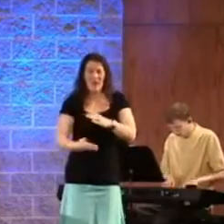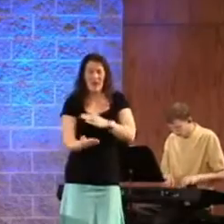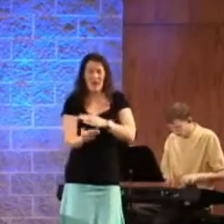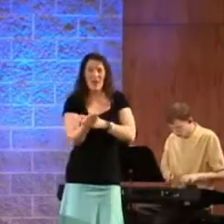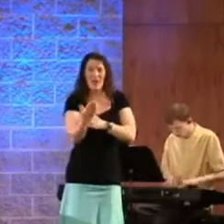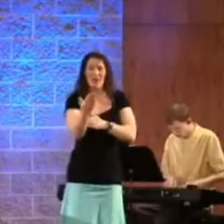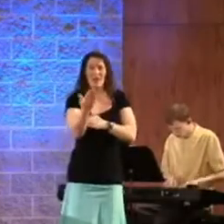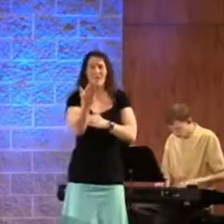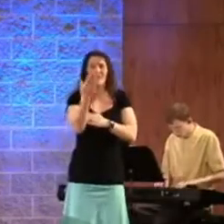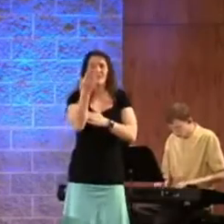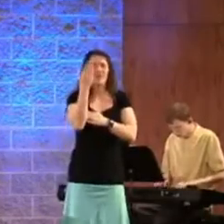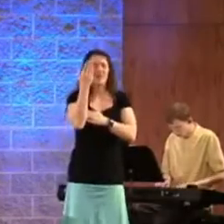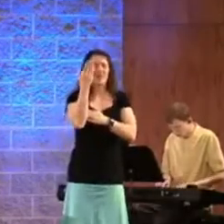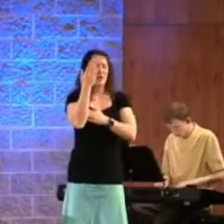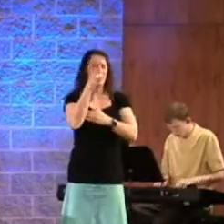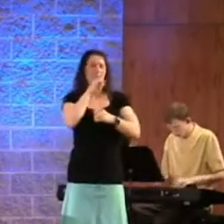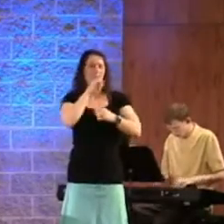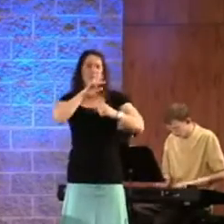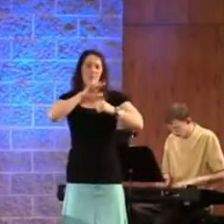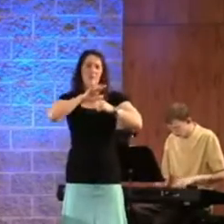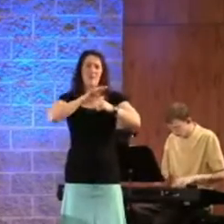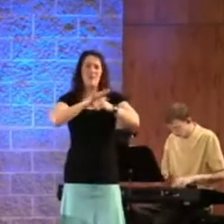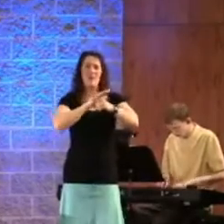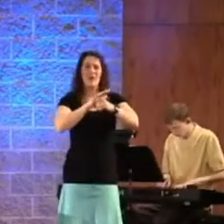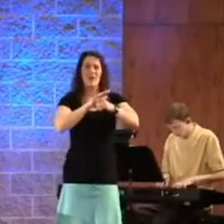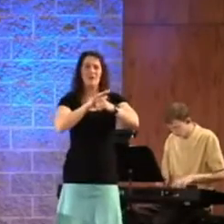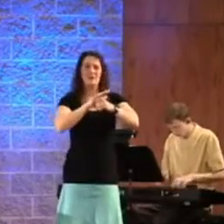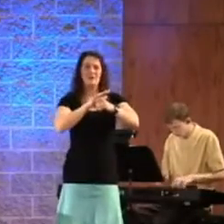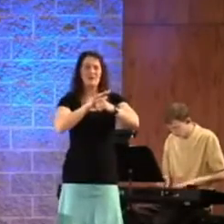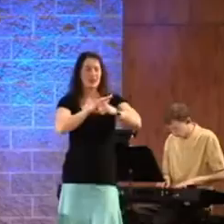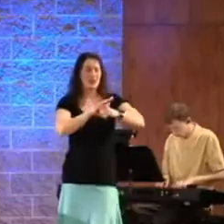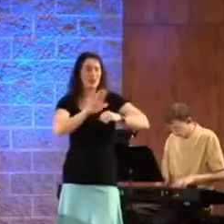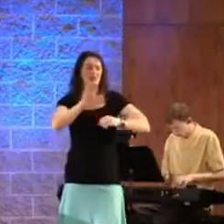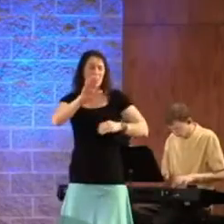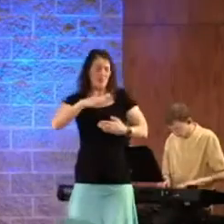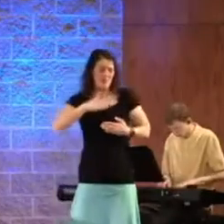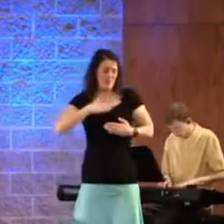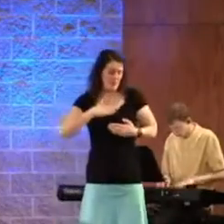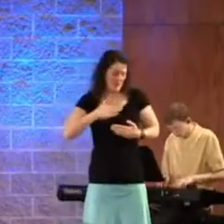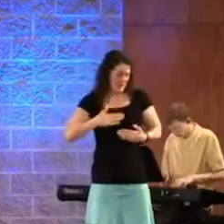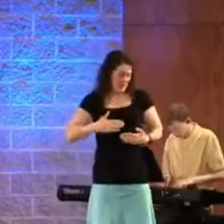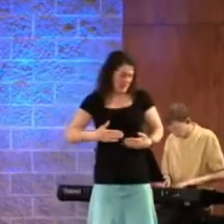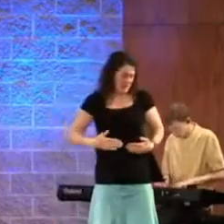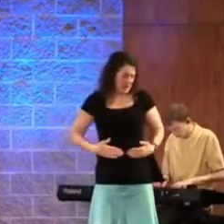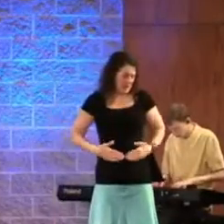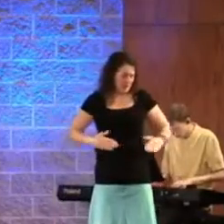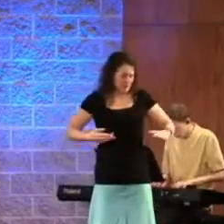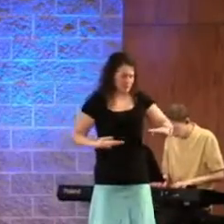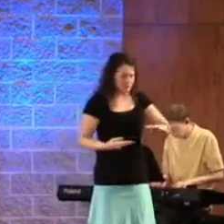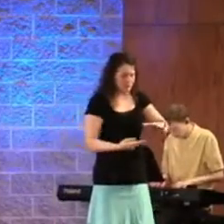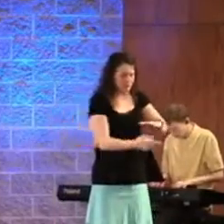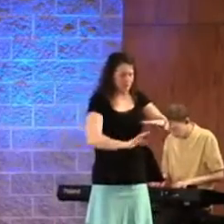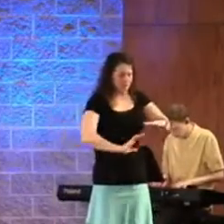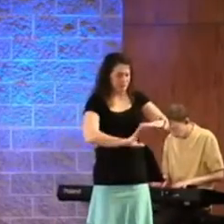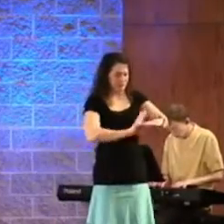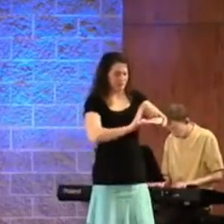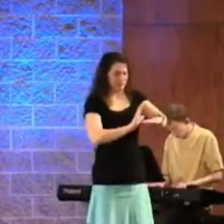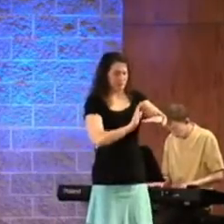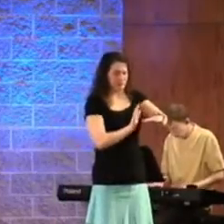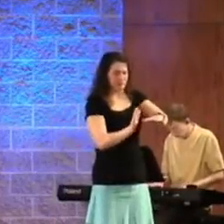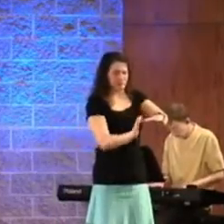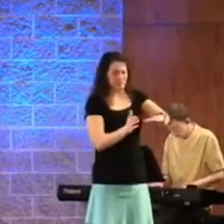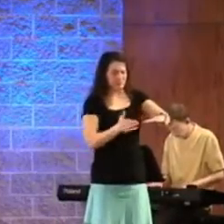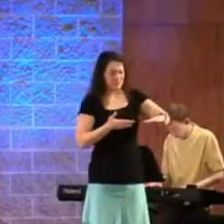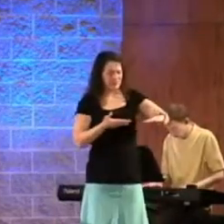sealed the promise. Your buried body began to